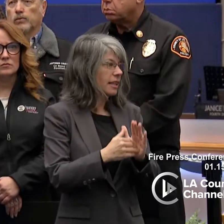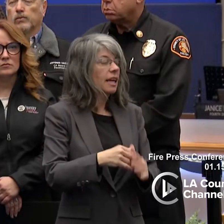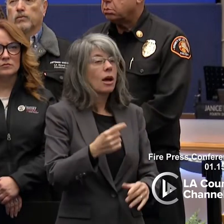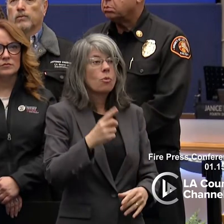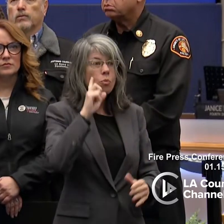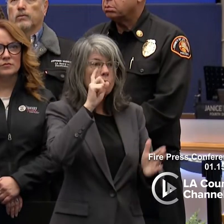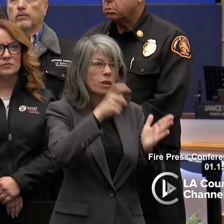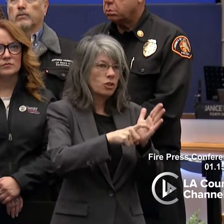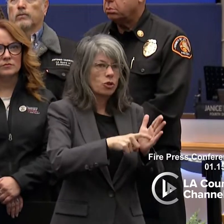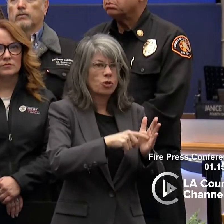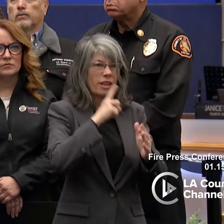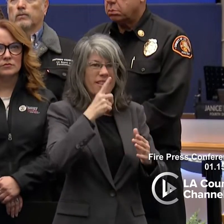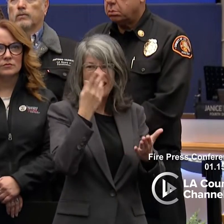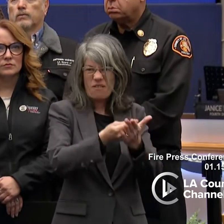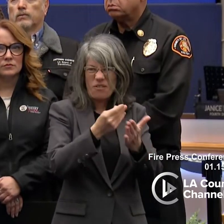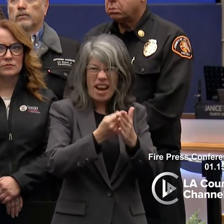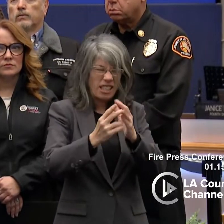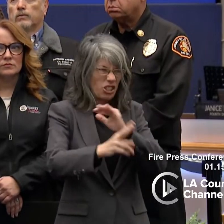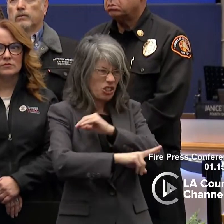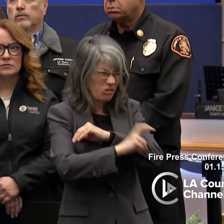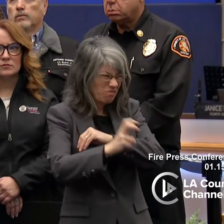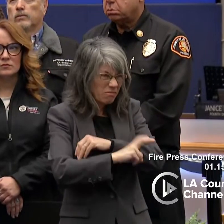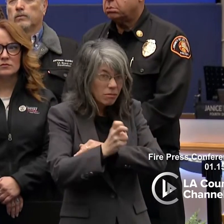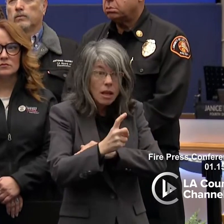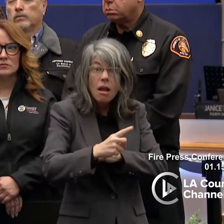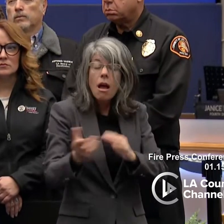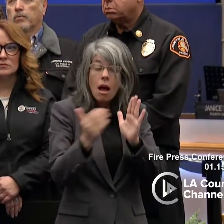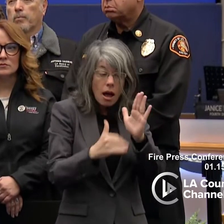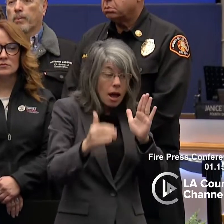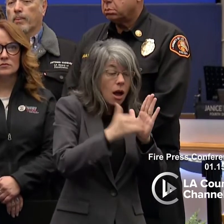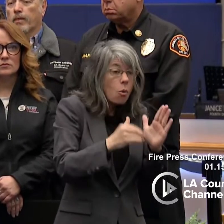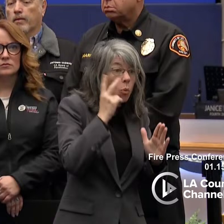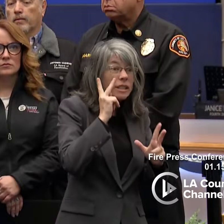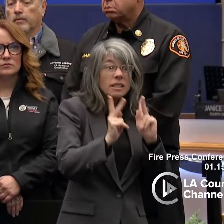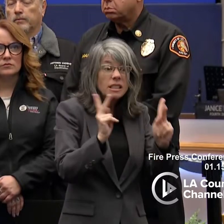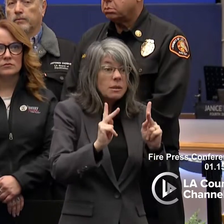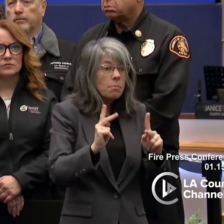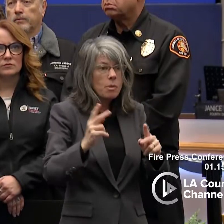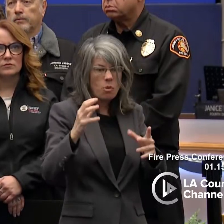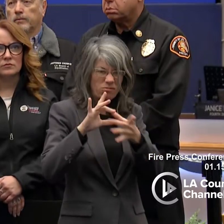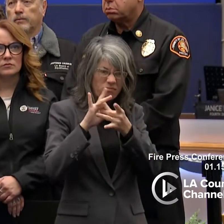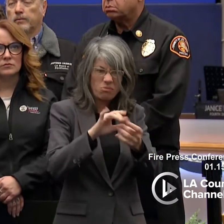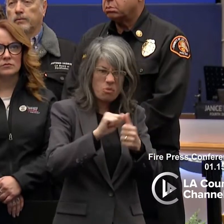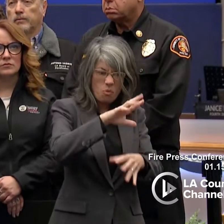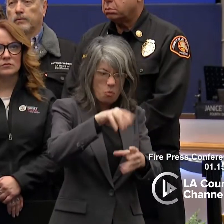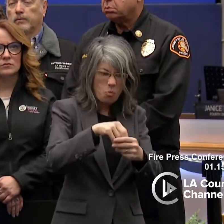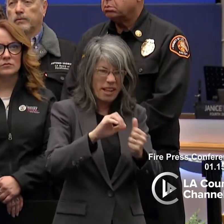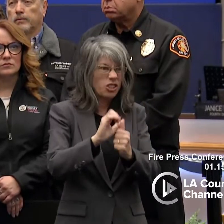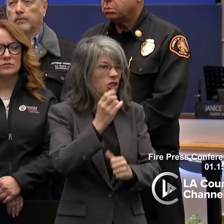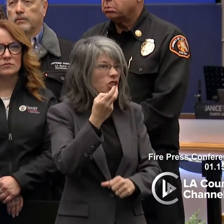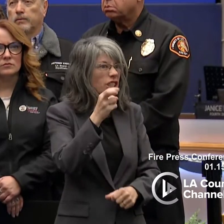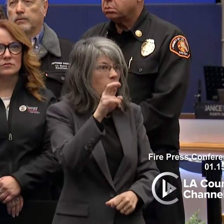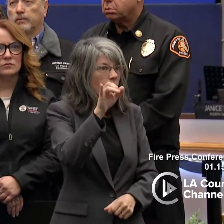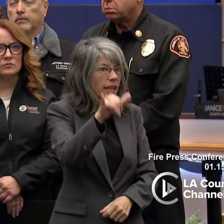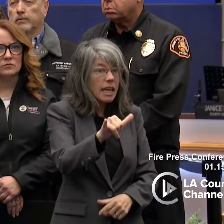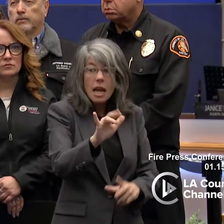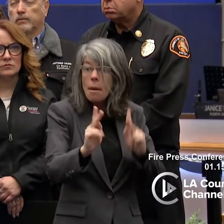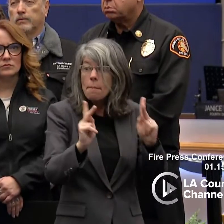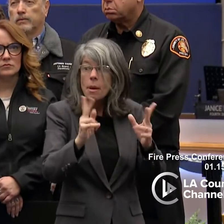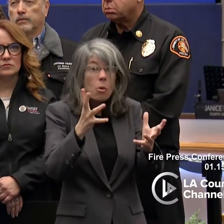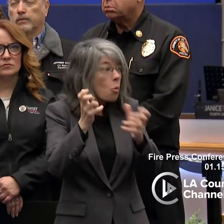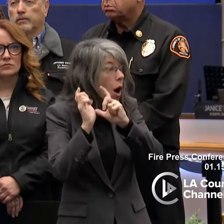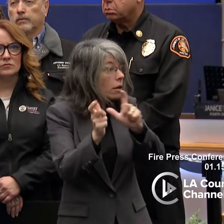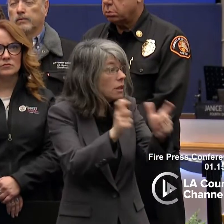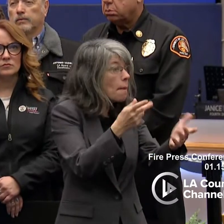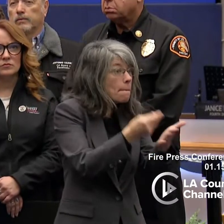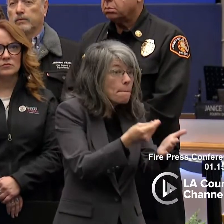the financial scams. Over and over, we are seeing scams involving charities, where people who want to